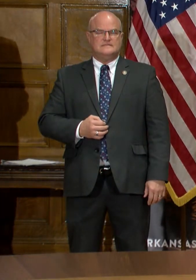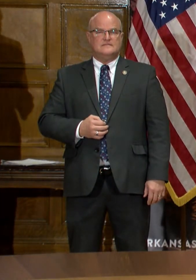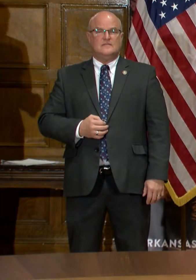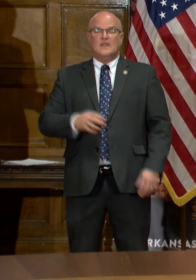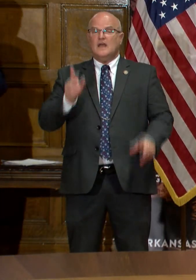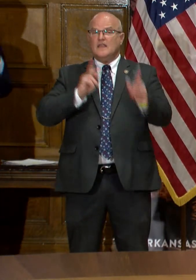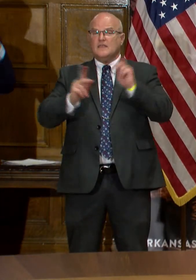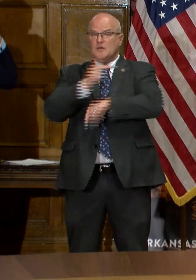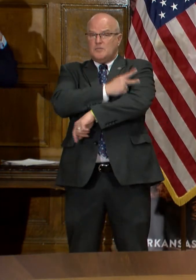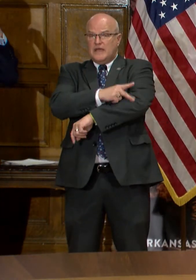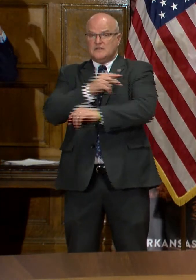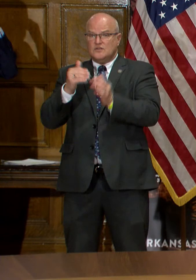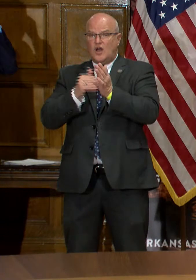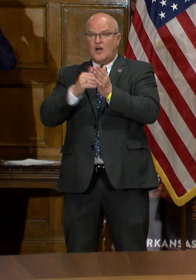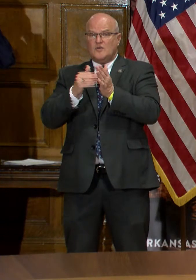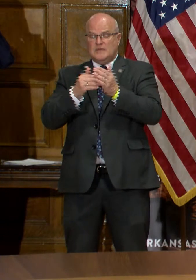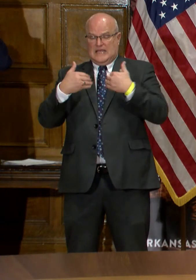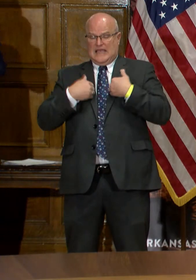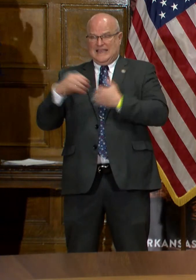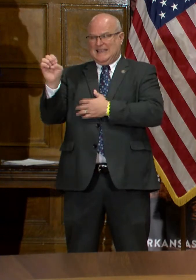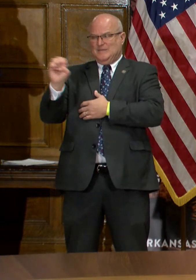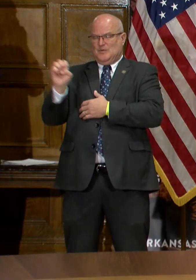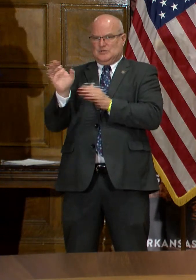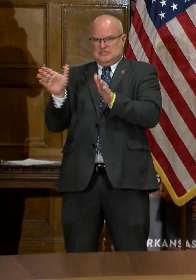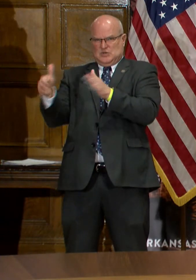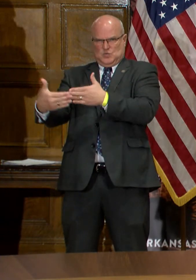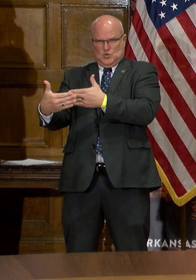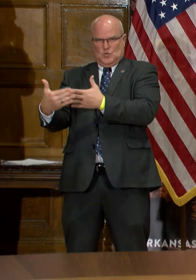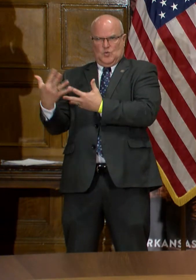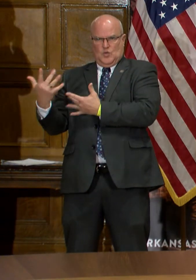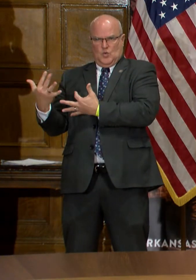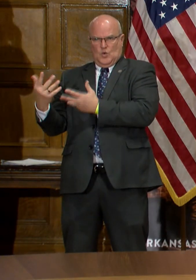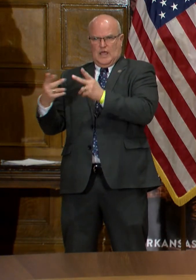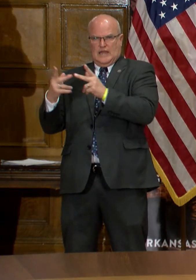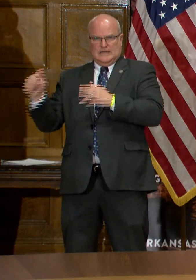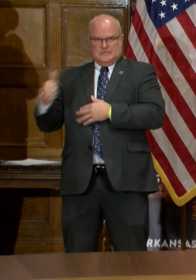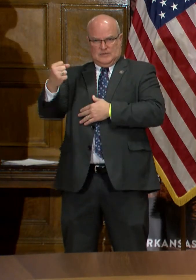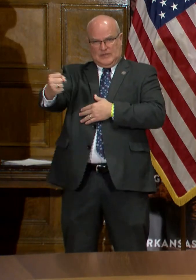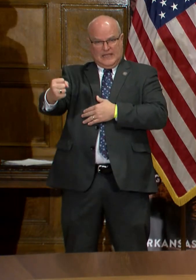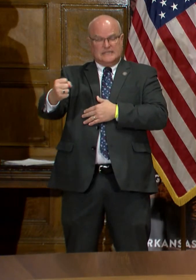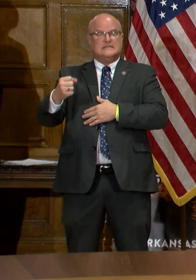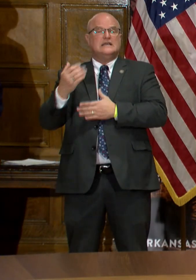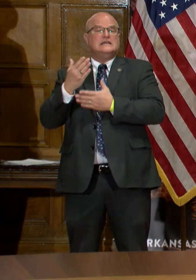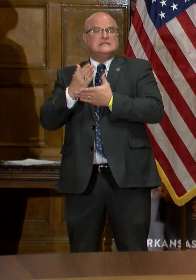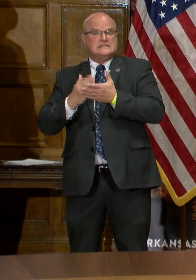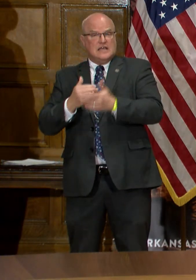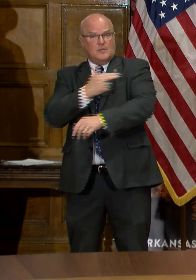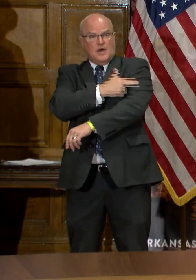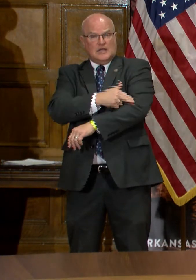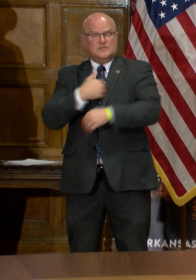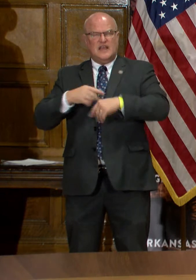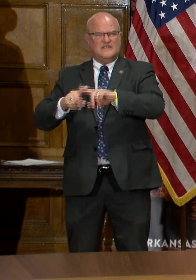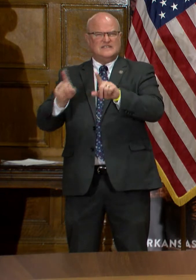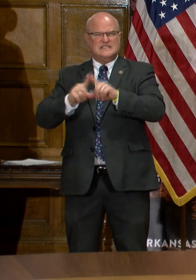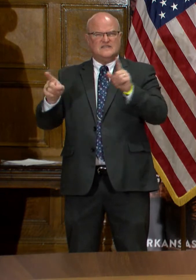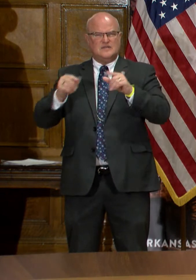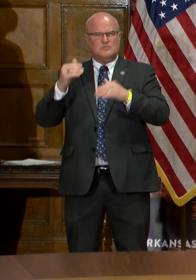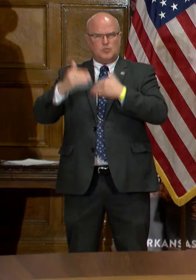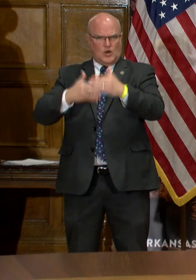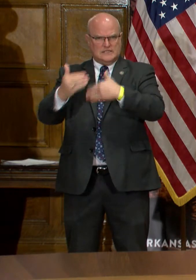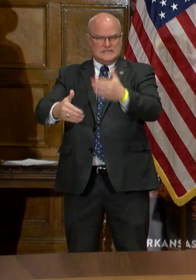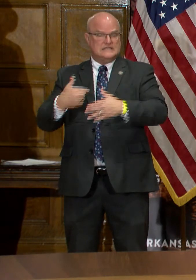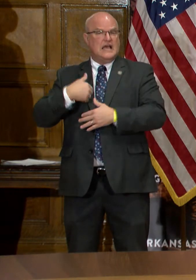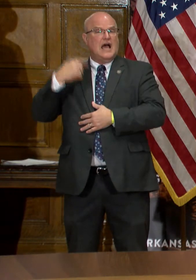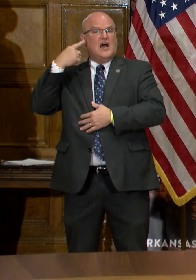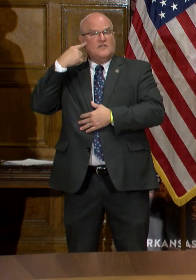So those patients are often being held in the emergency department while they're awaiting placement. Some hospitals have different processes.